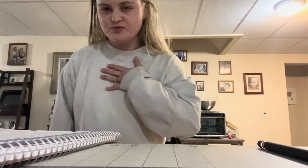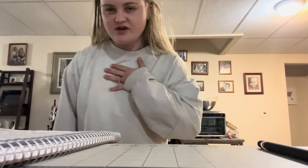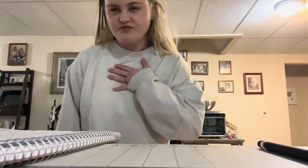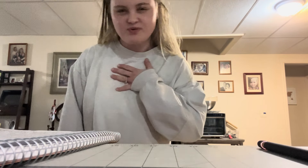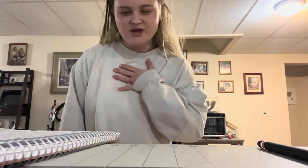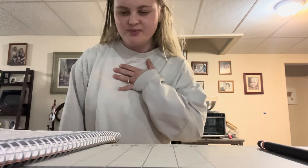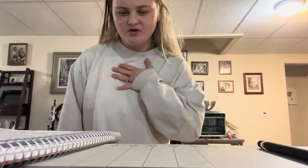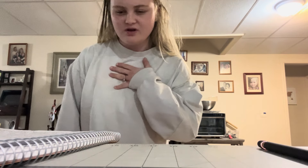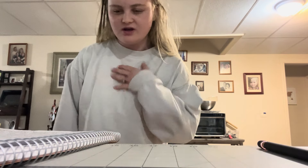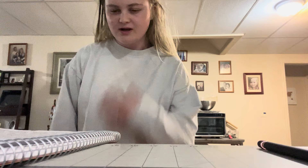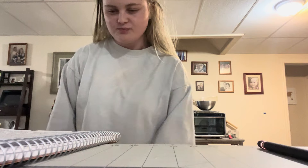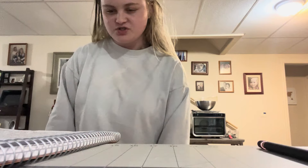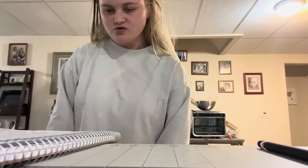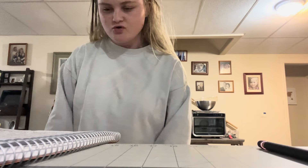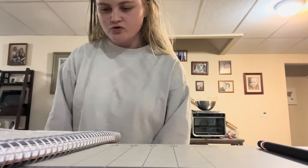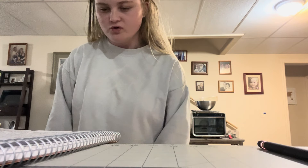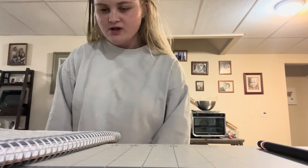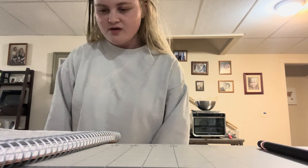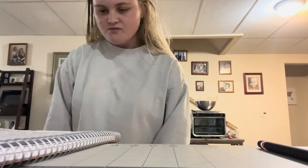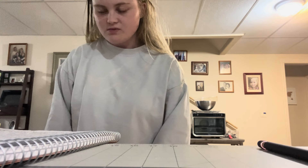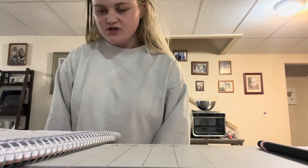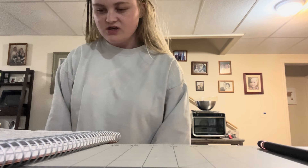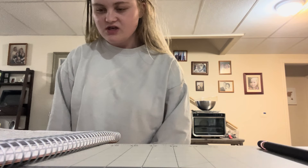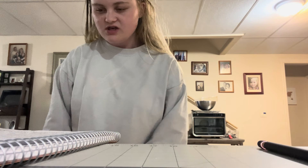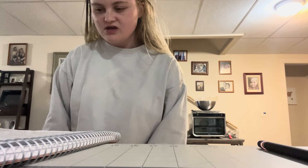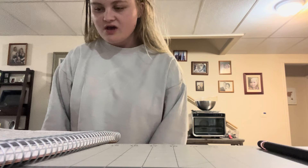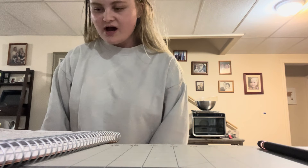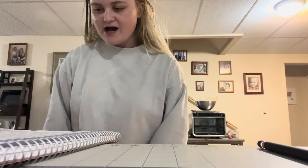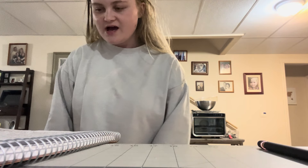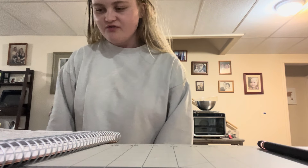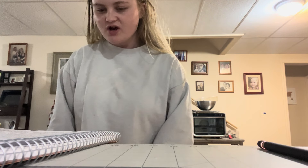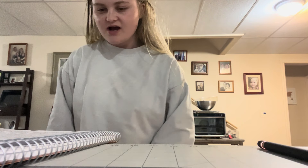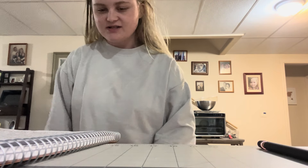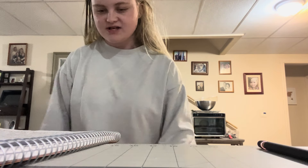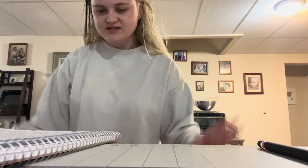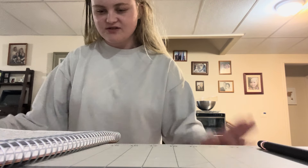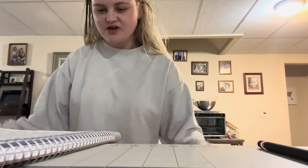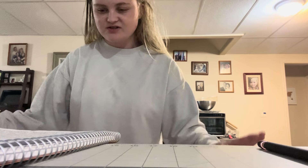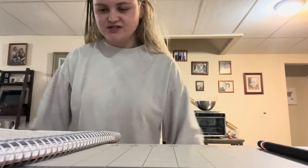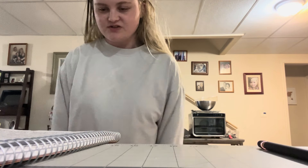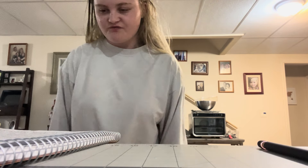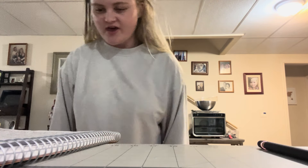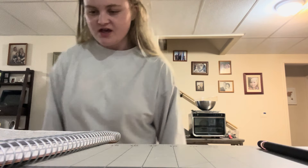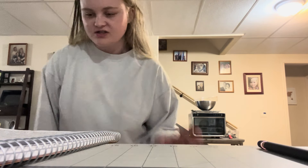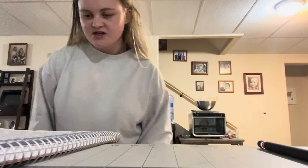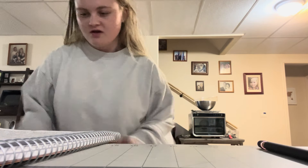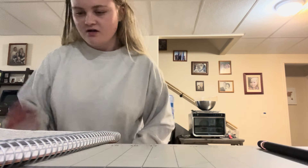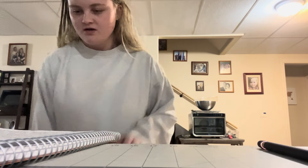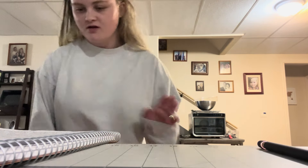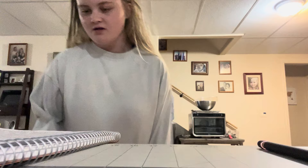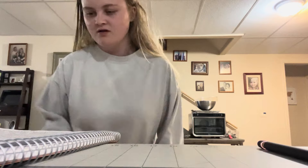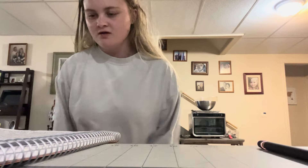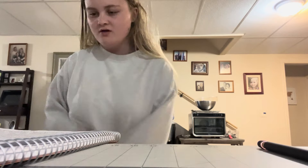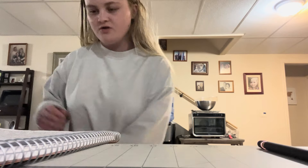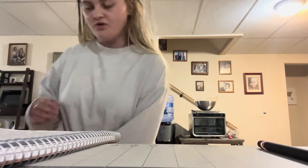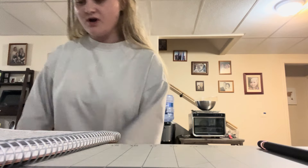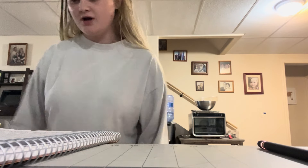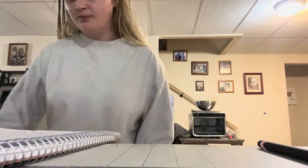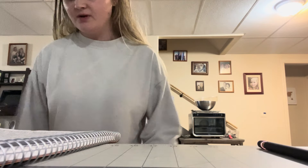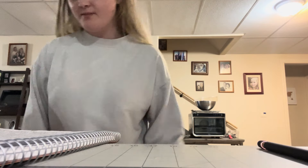Swift. People look up to me. I've got tens of thousands of fans who compliment